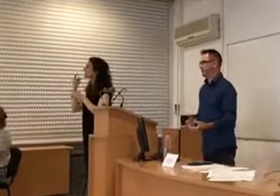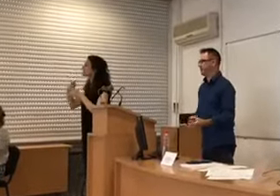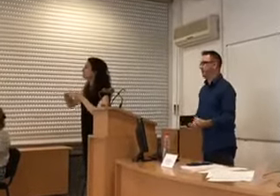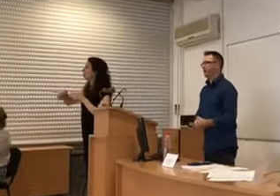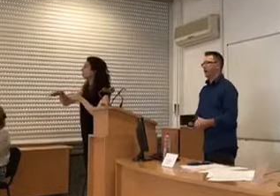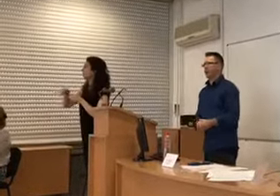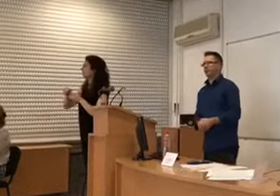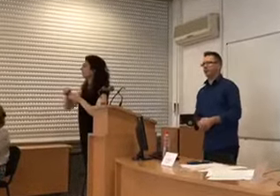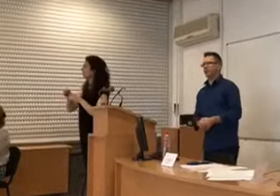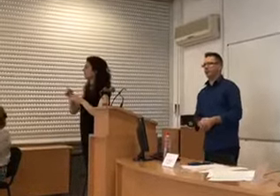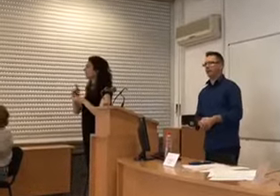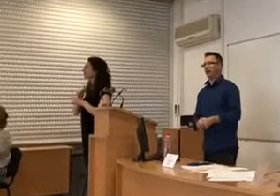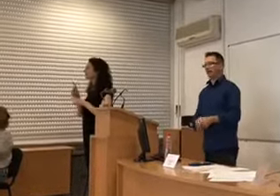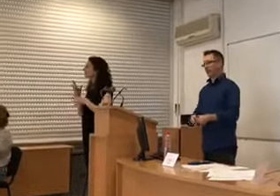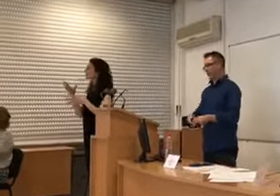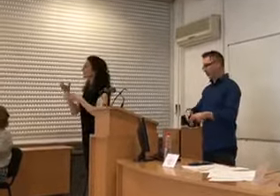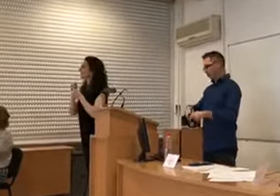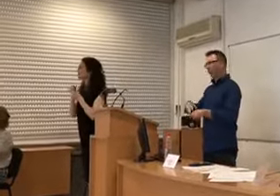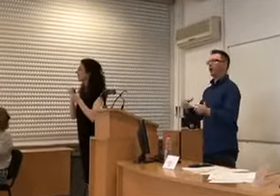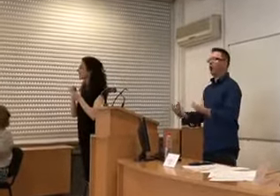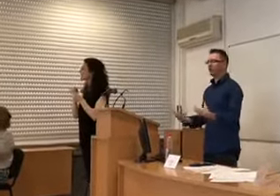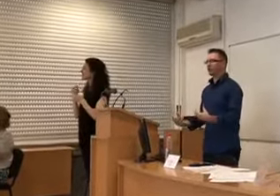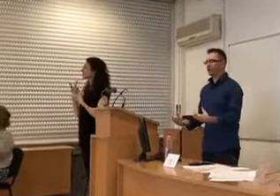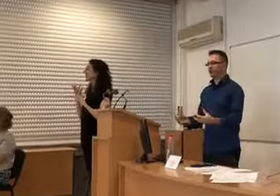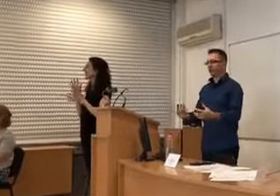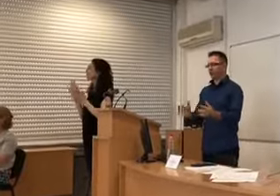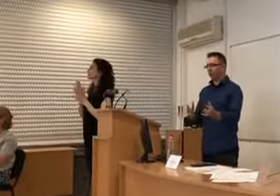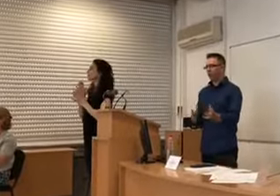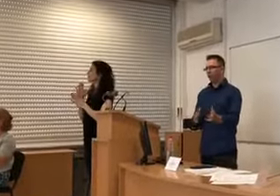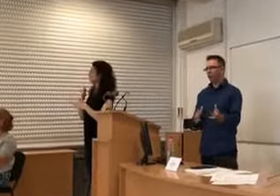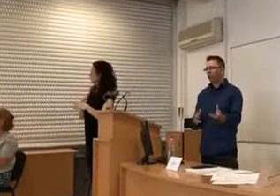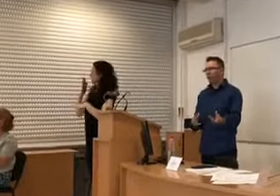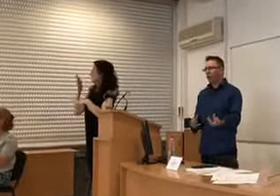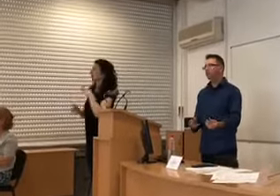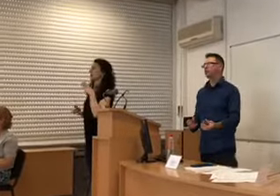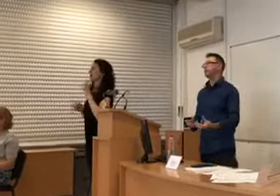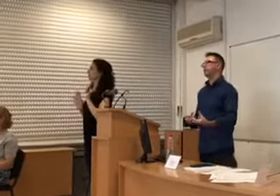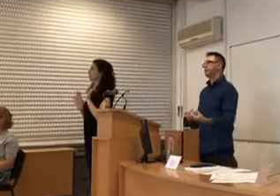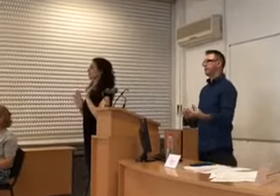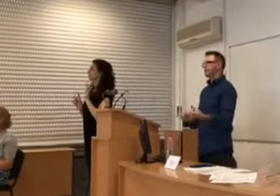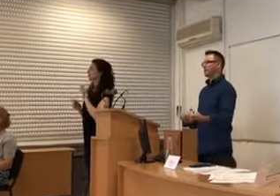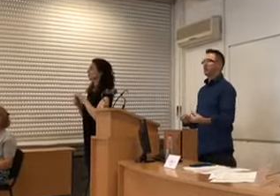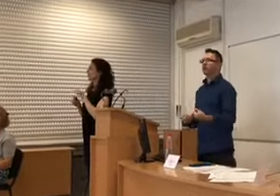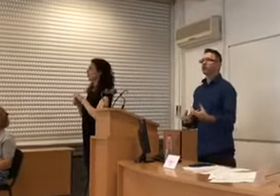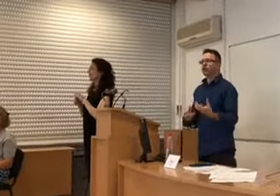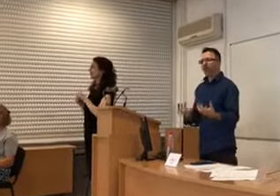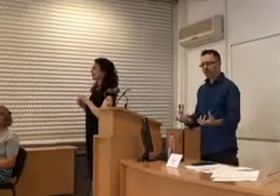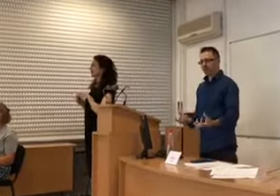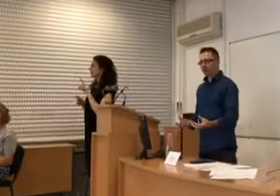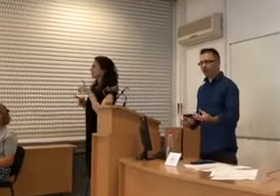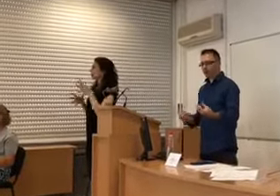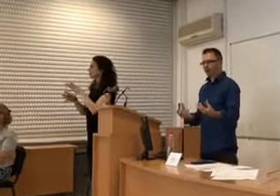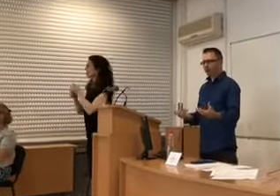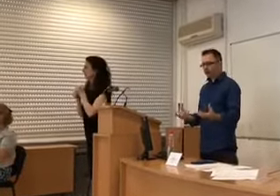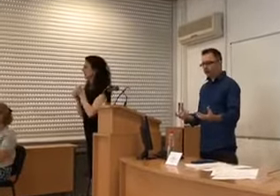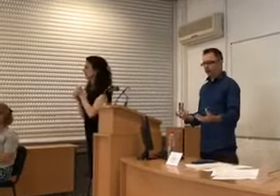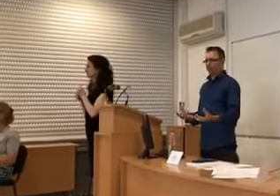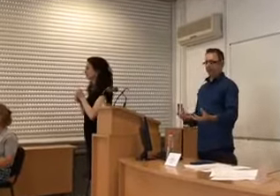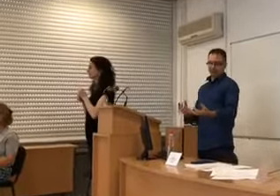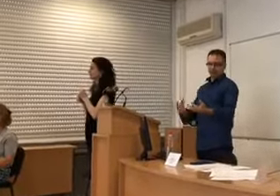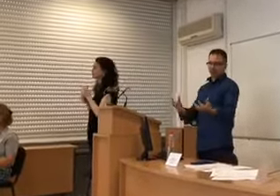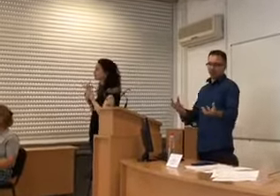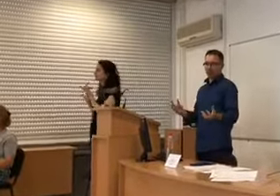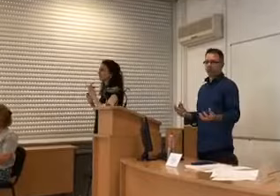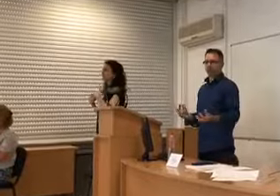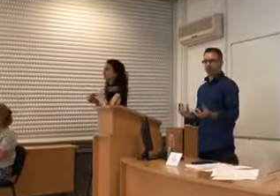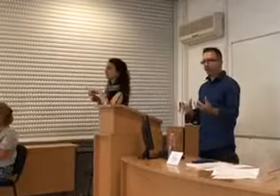criminality. And on the contrary, those whose cultural capital is not enough,